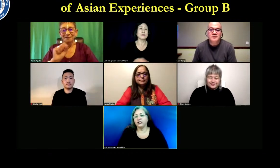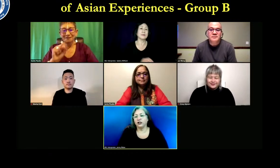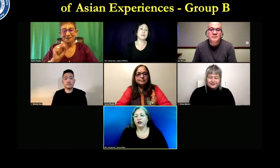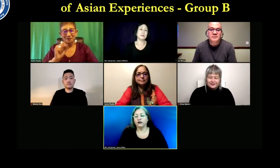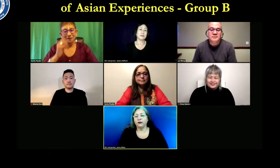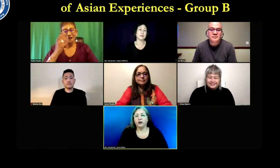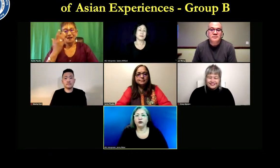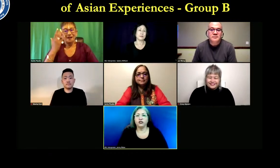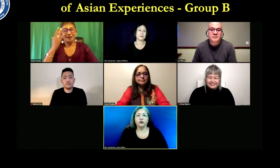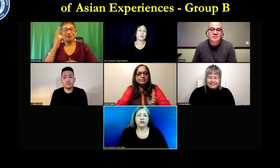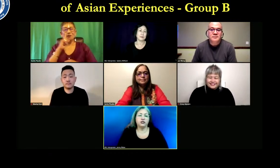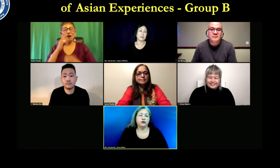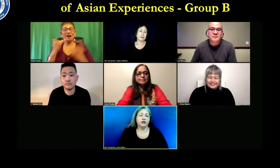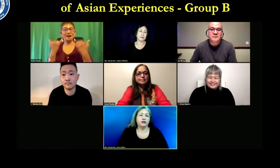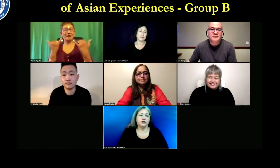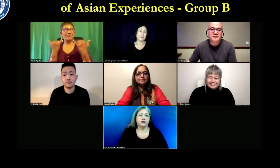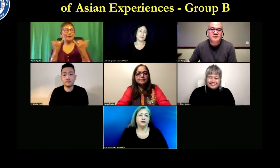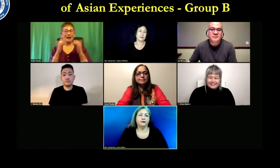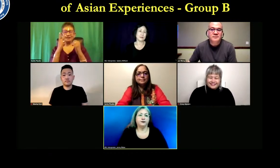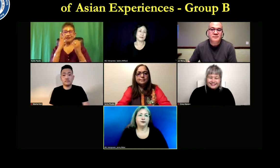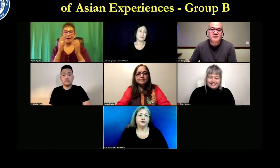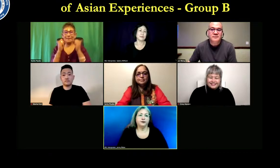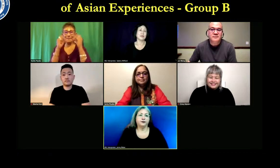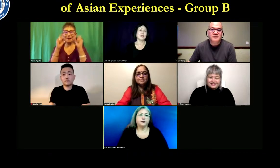point. I just learned from those three students.